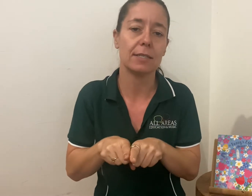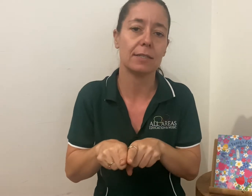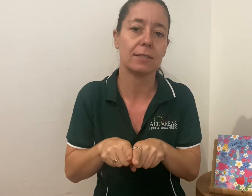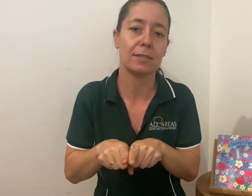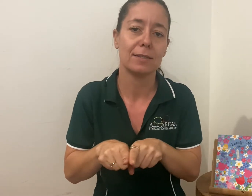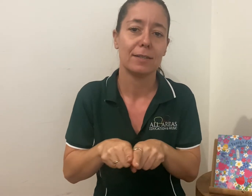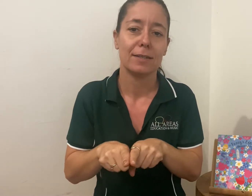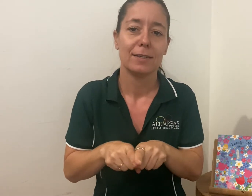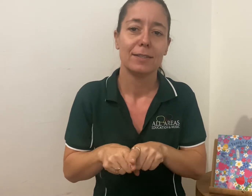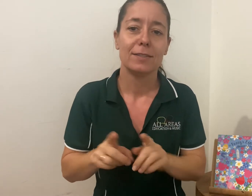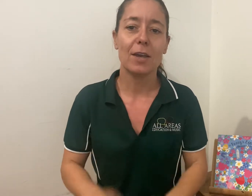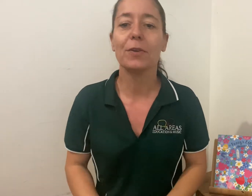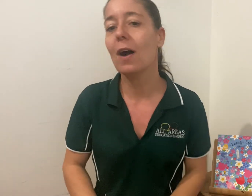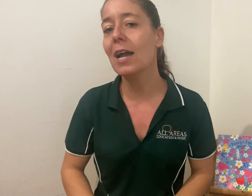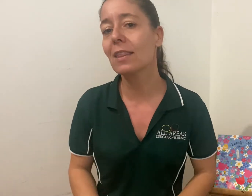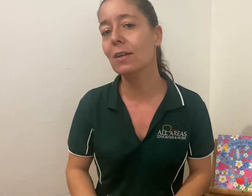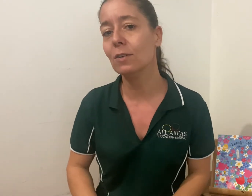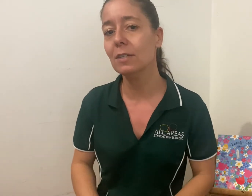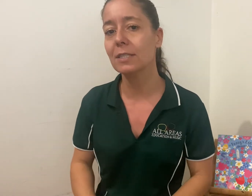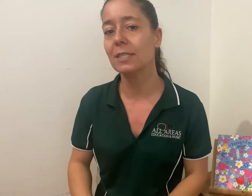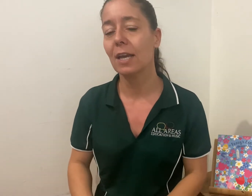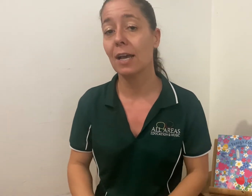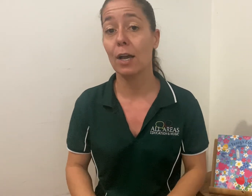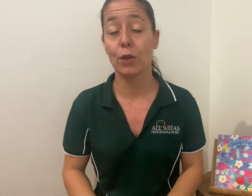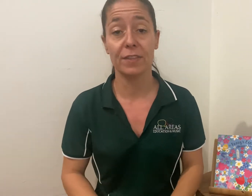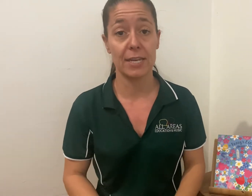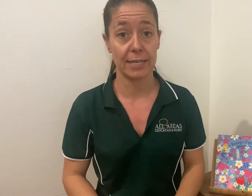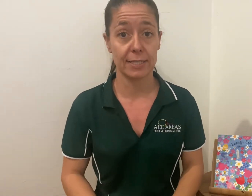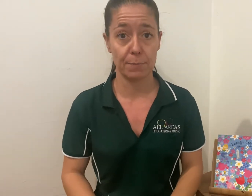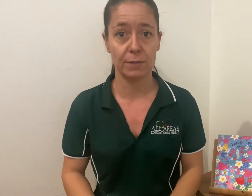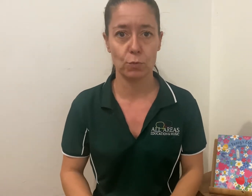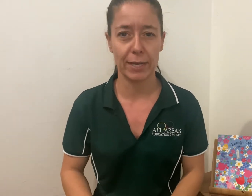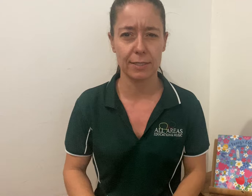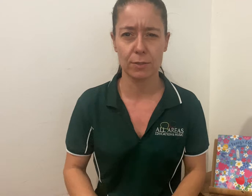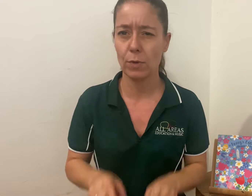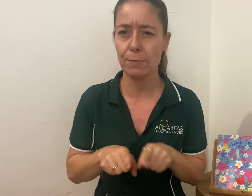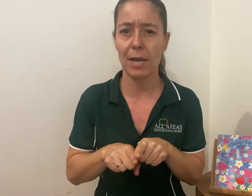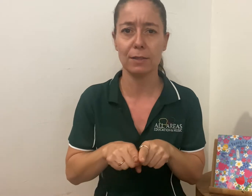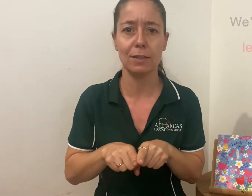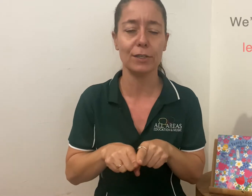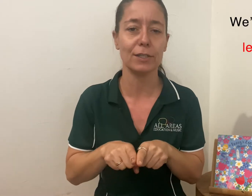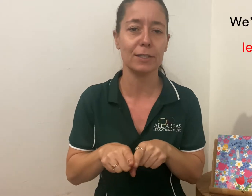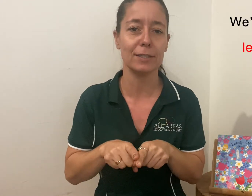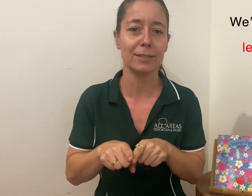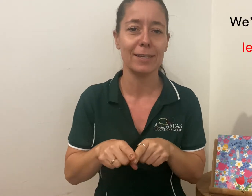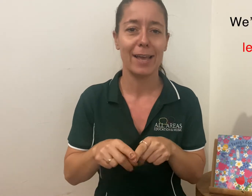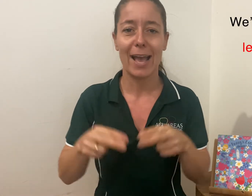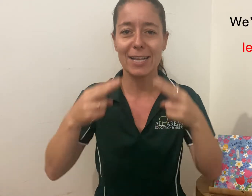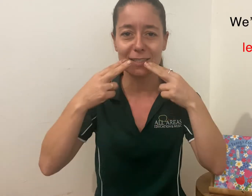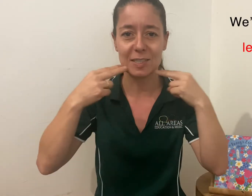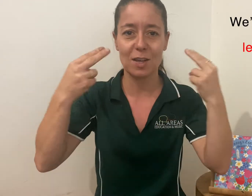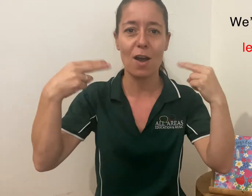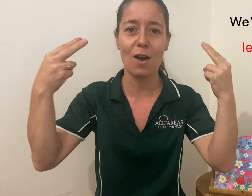it? So I thought over the next couple of weeks, we might learn a